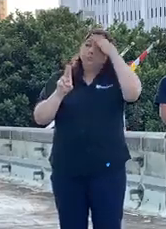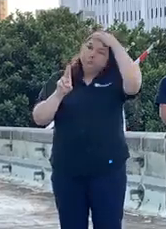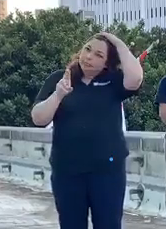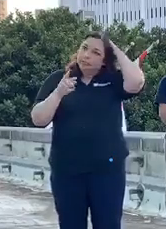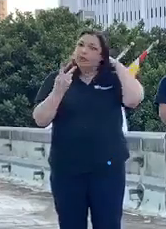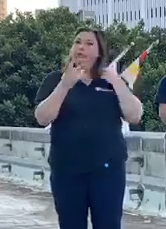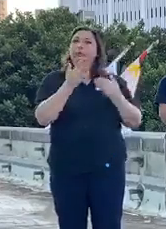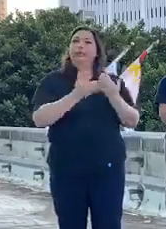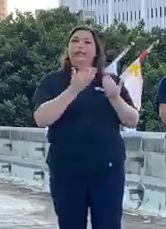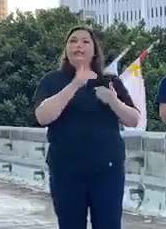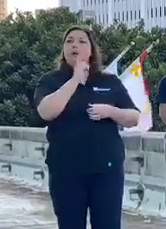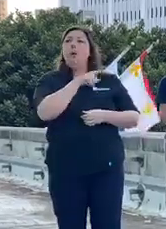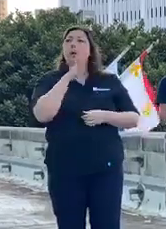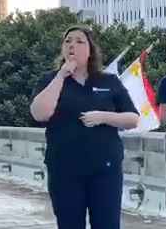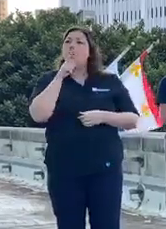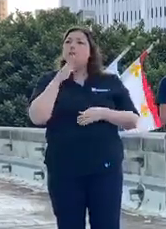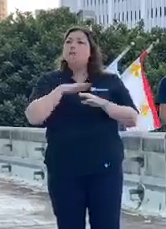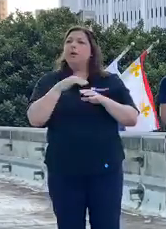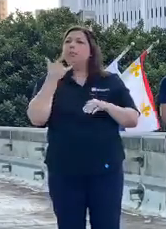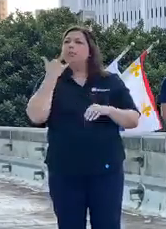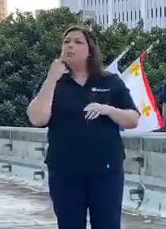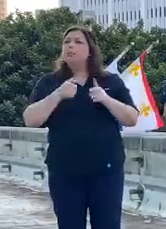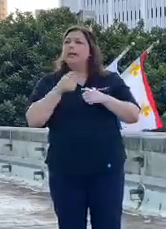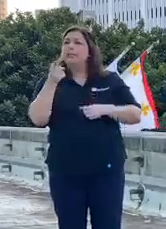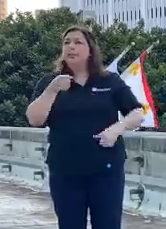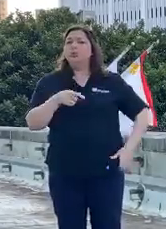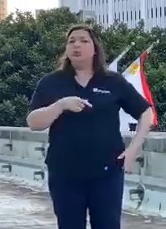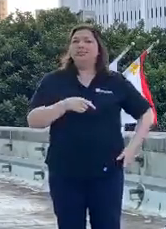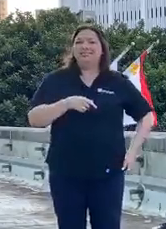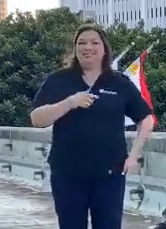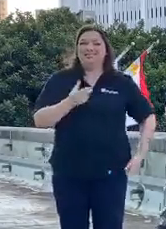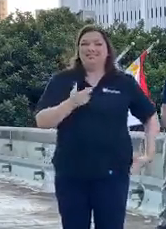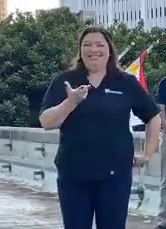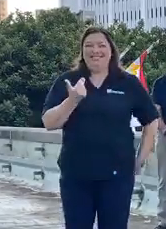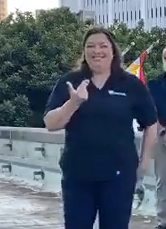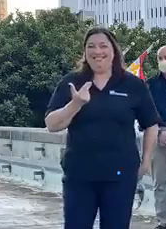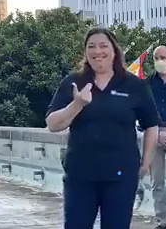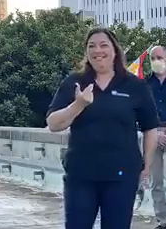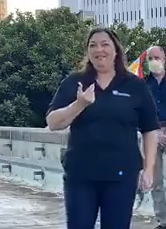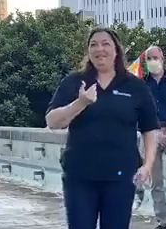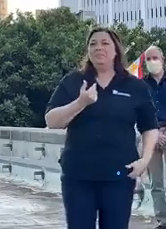I had two easy ones. Who was that on that other line texting you? Go ahead.